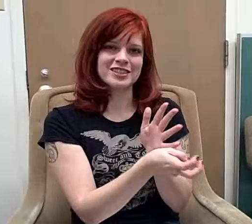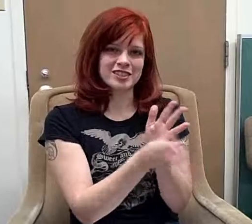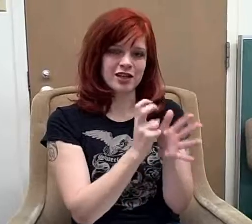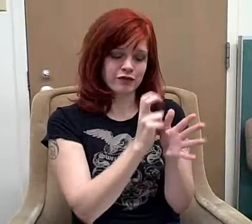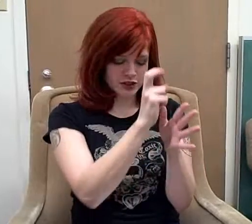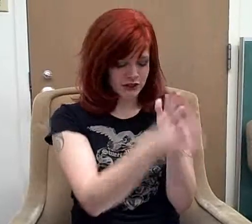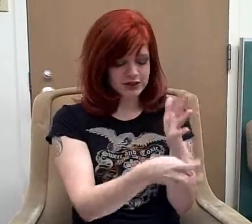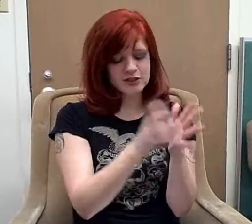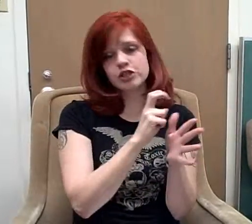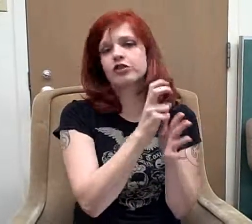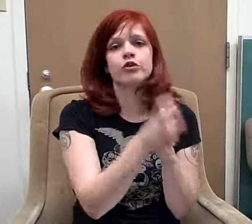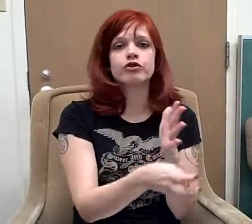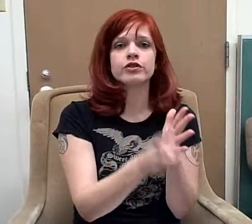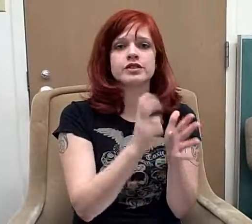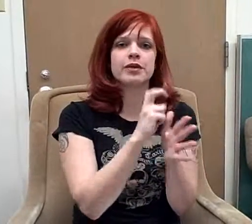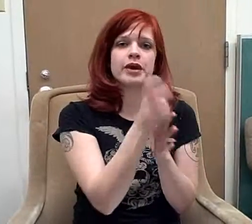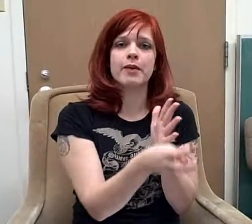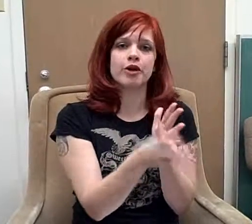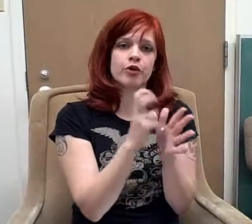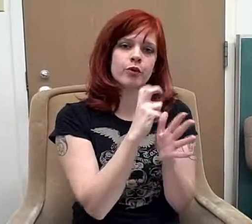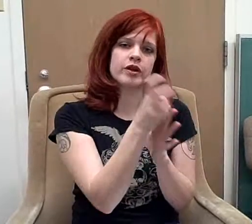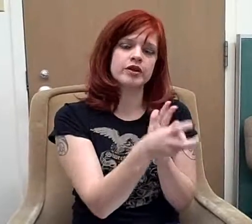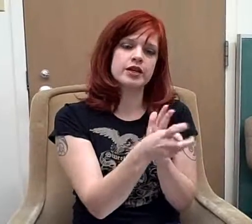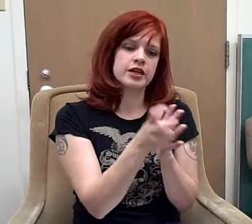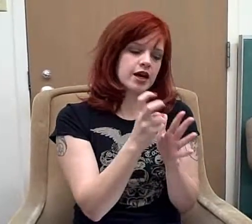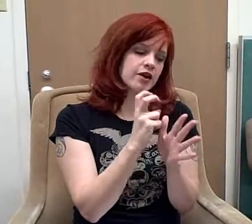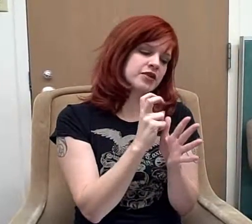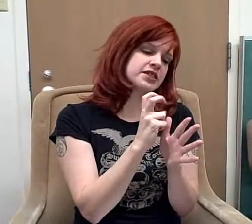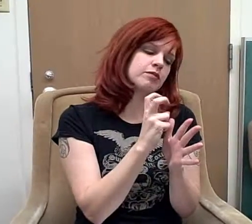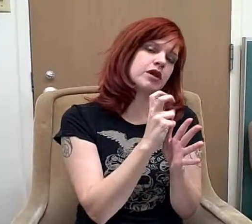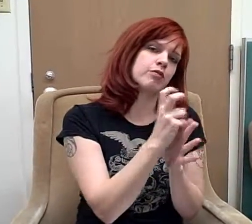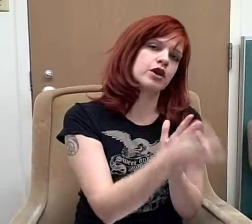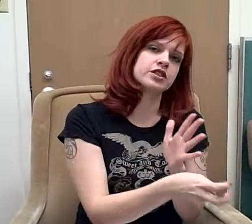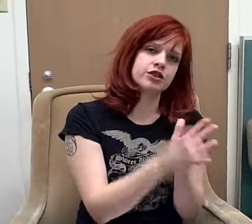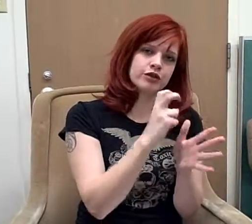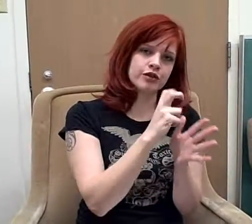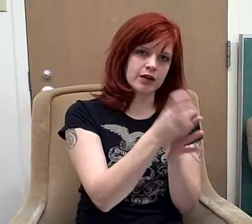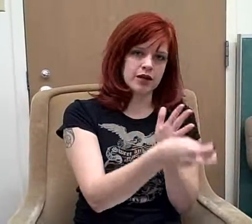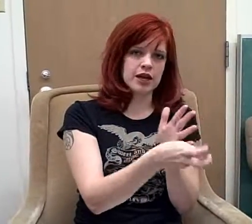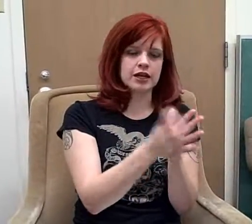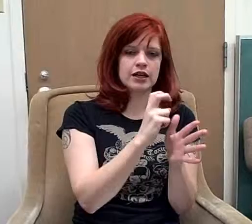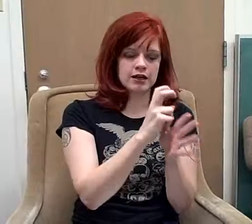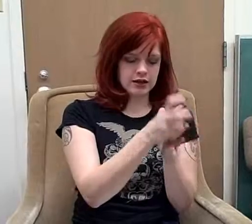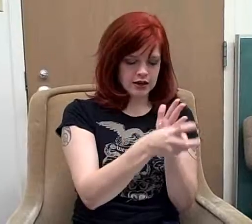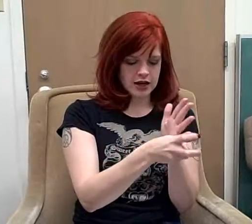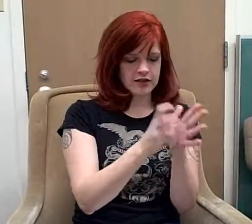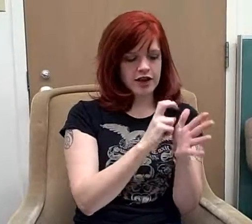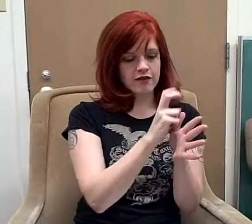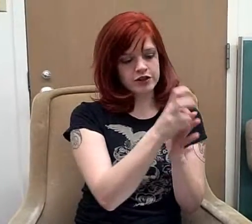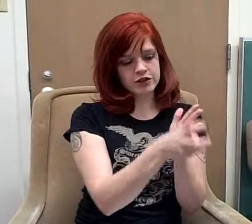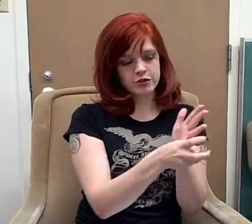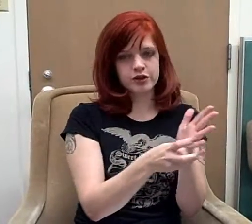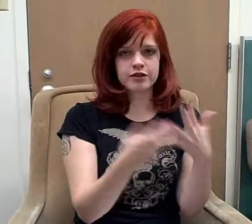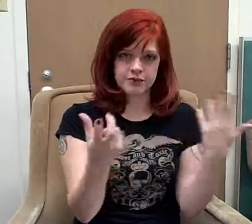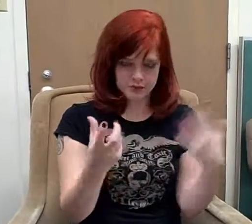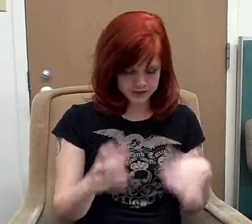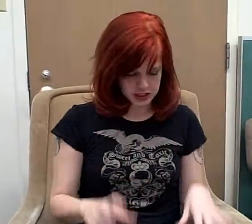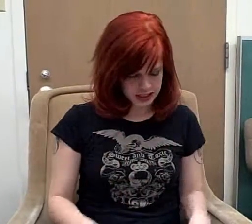is a sign for slut. This is gender neutral. This could be a man or a woman. This can be prostitute, can be anything having to do with